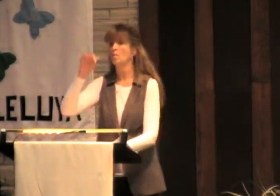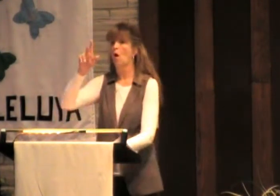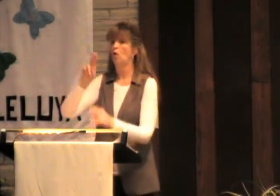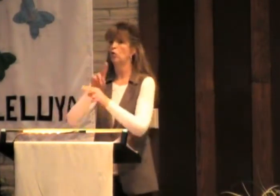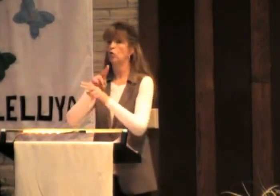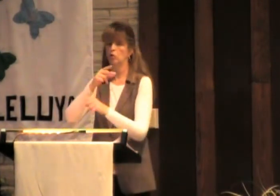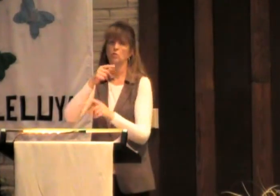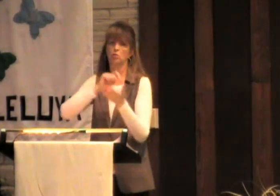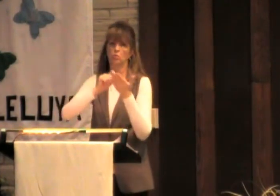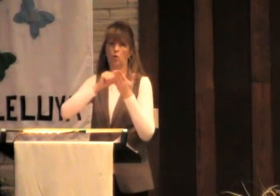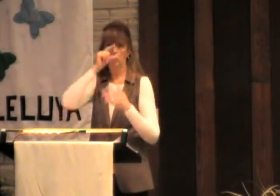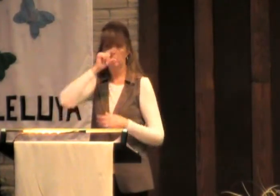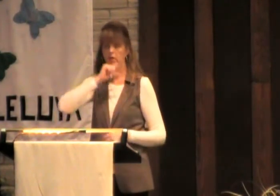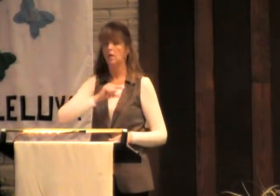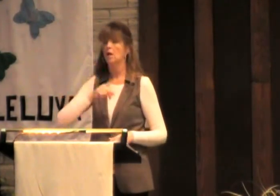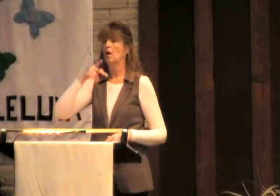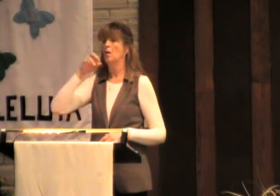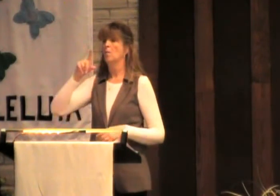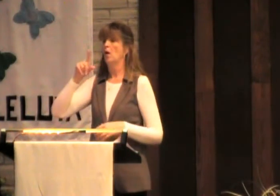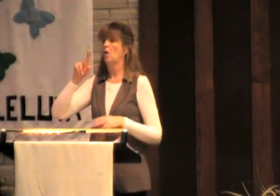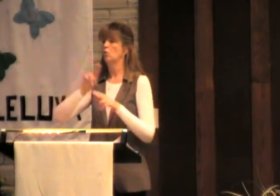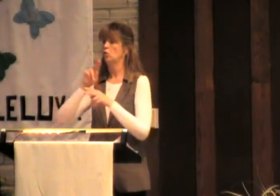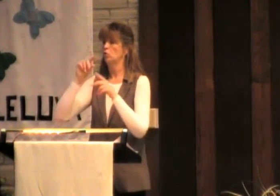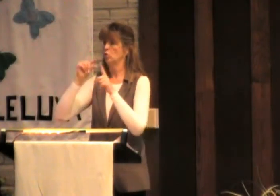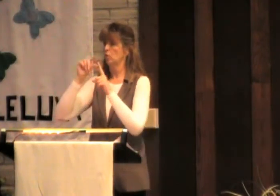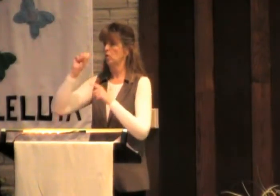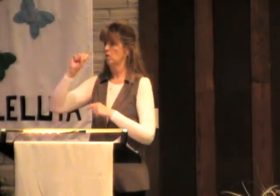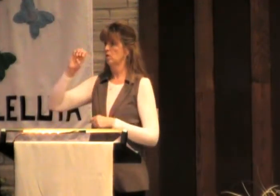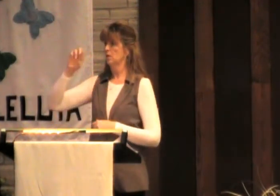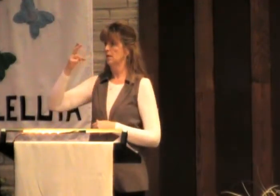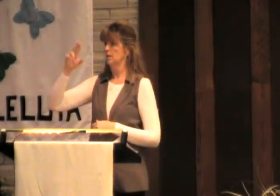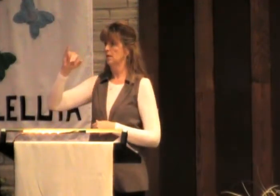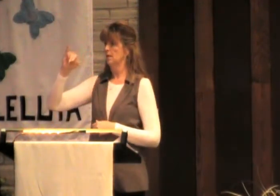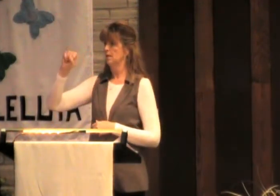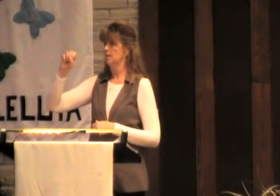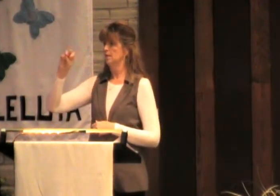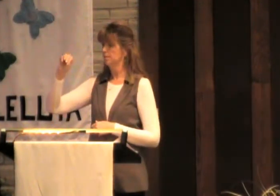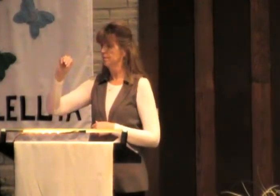Divisions. So Paul uses the Greek word